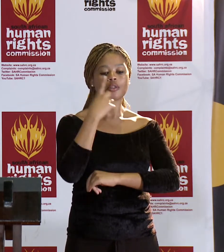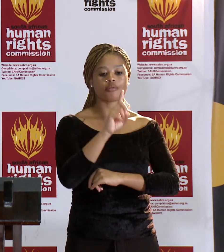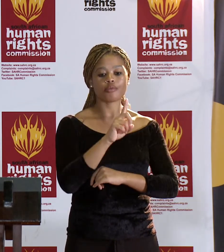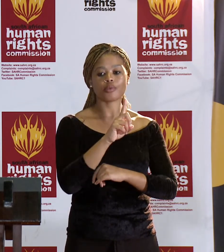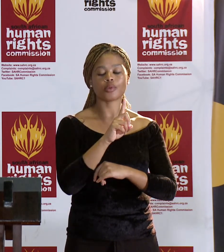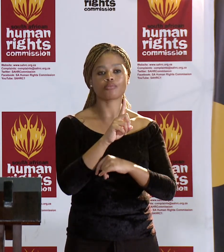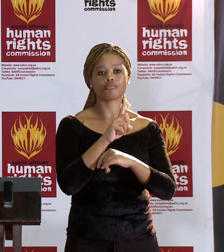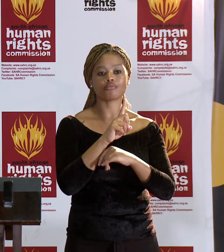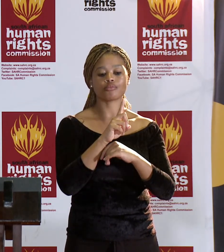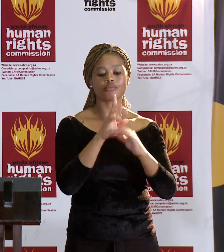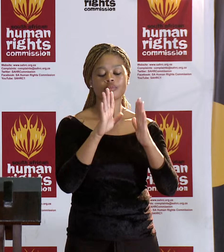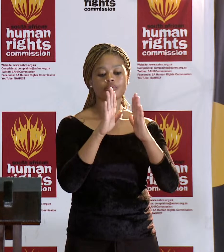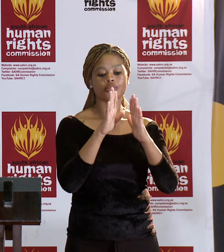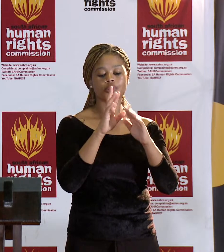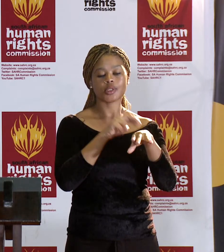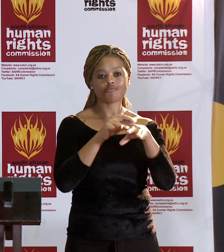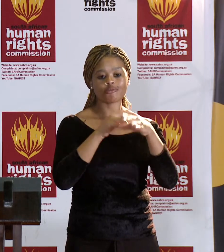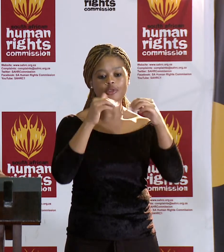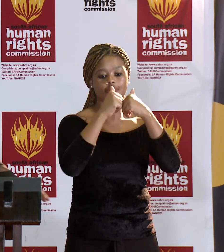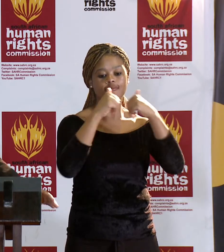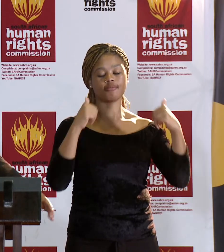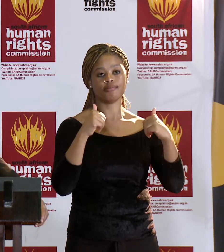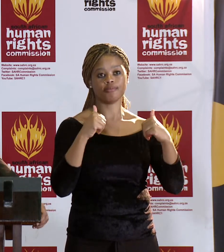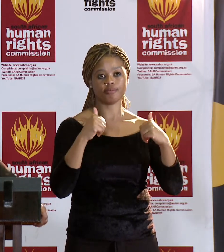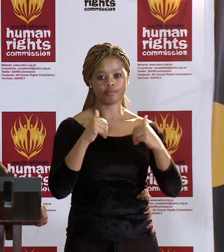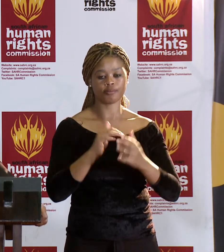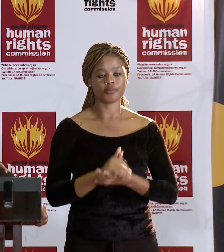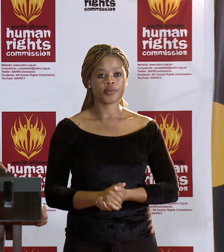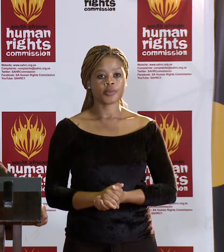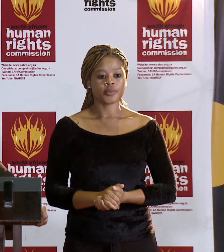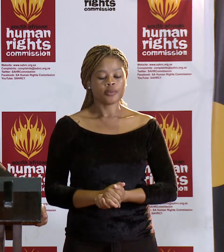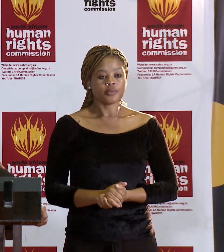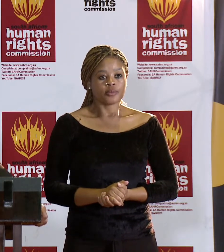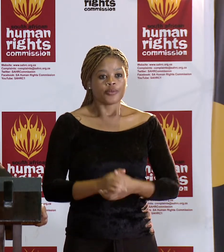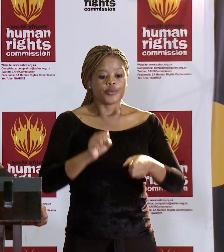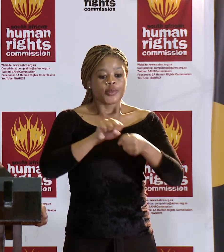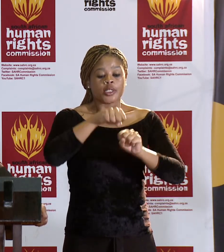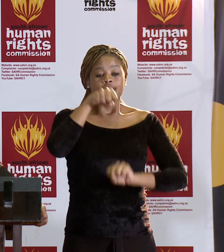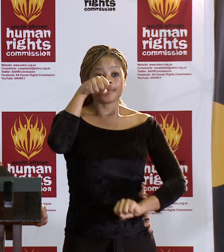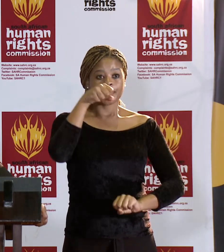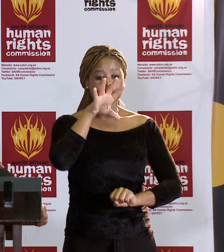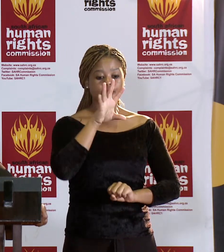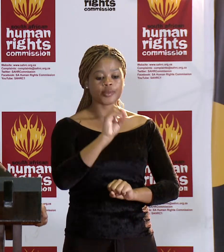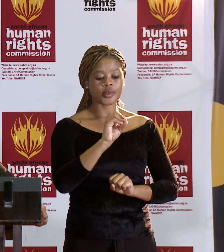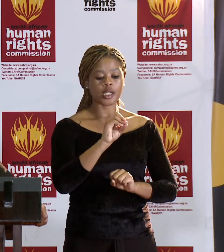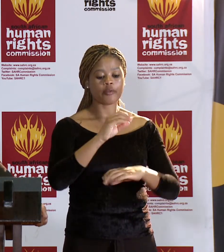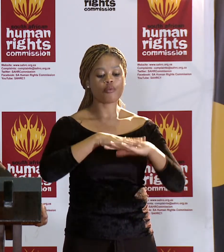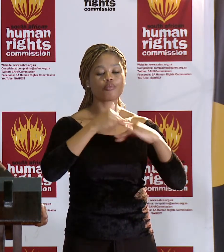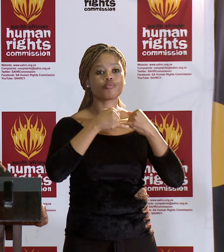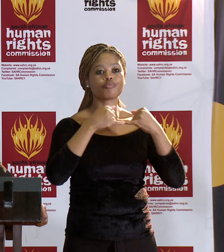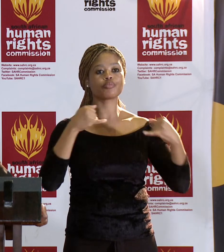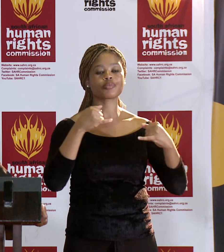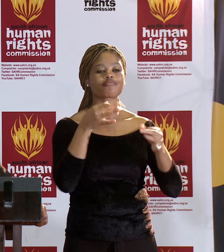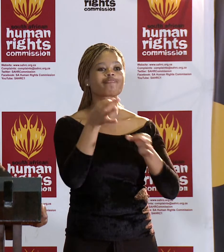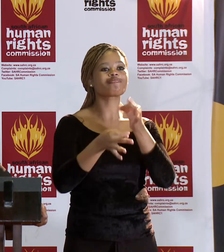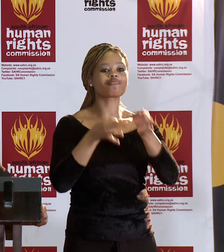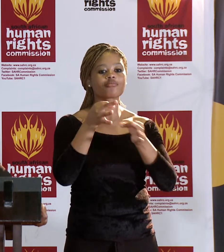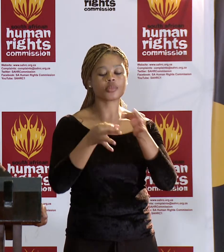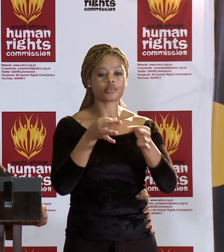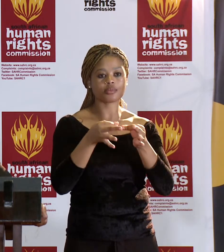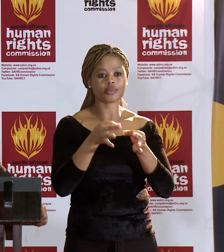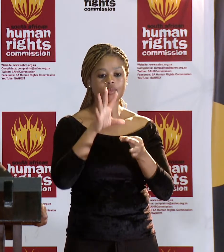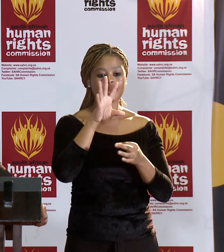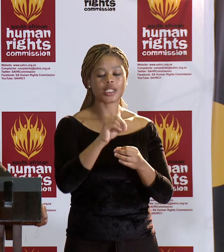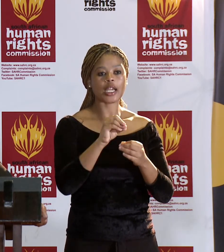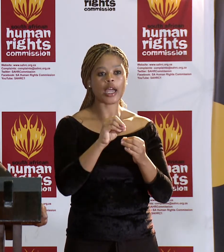Racial Discrimination. The Charter addresses instances of online expression that, while not